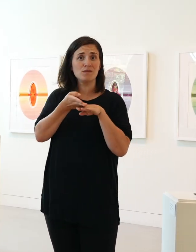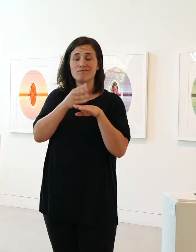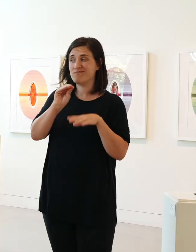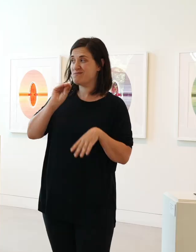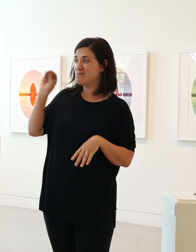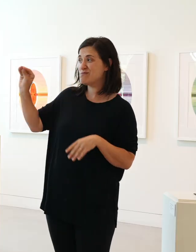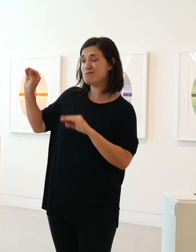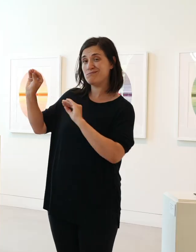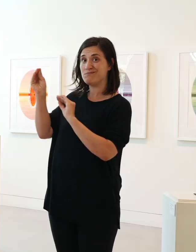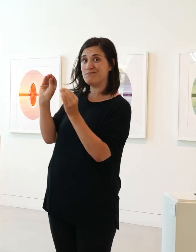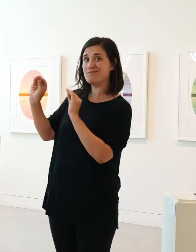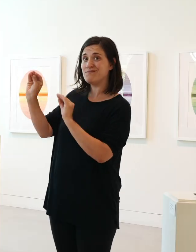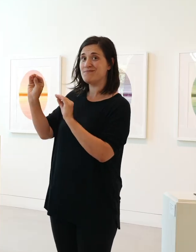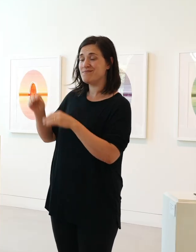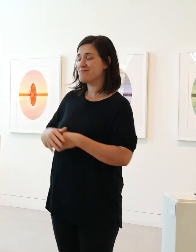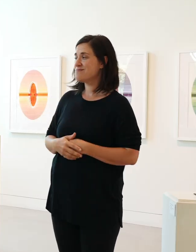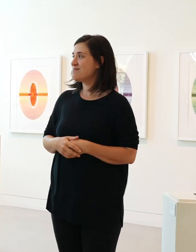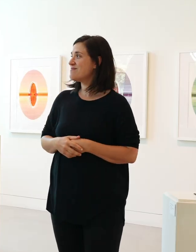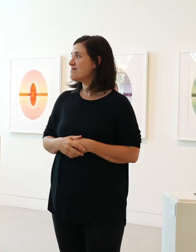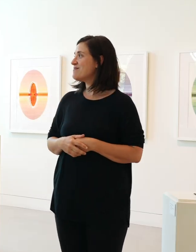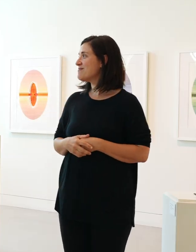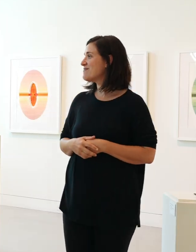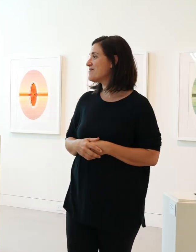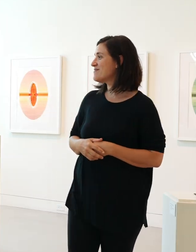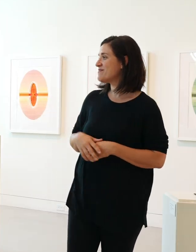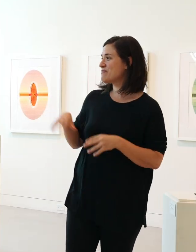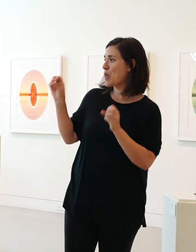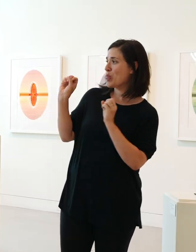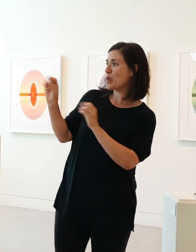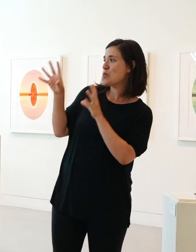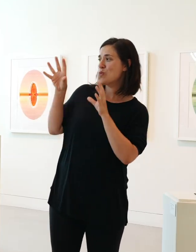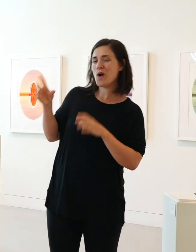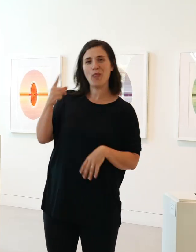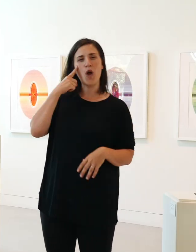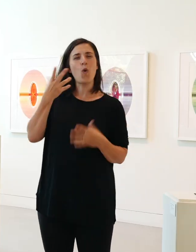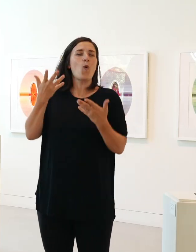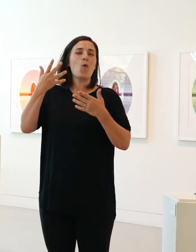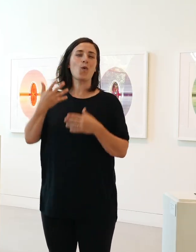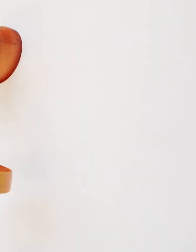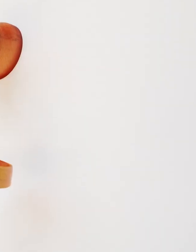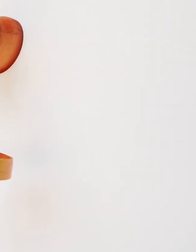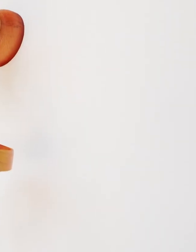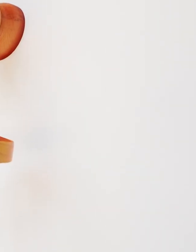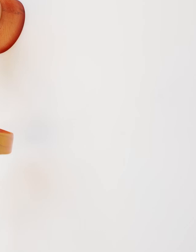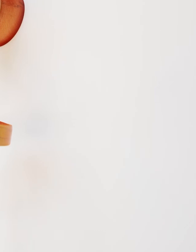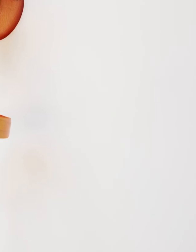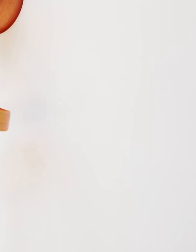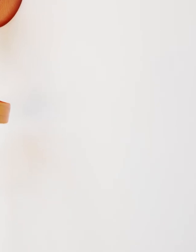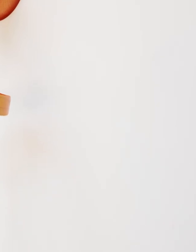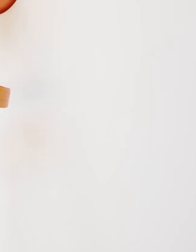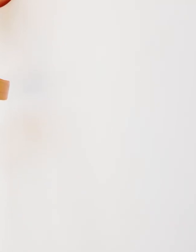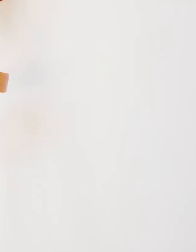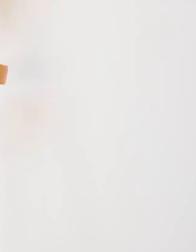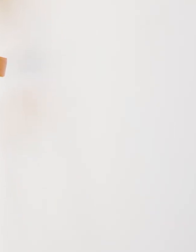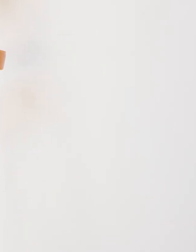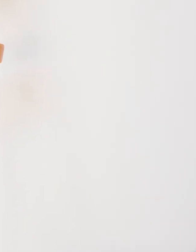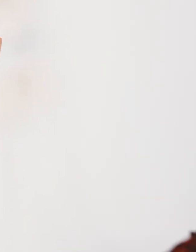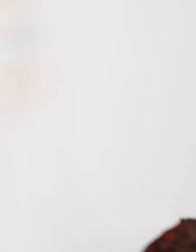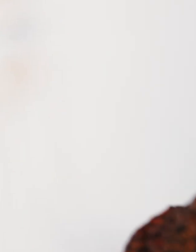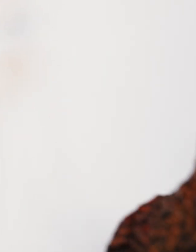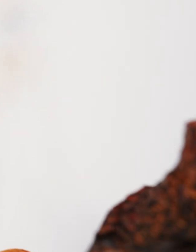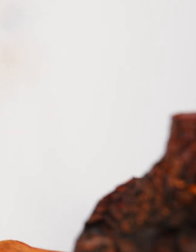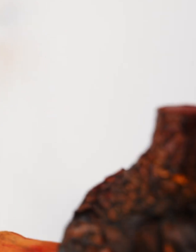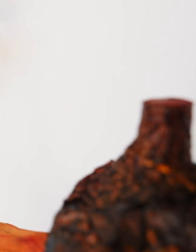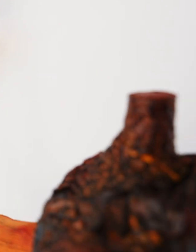that on it. So, and went, oh, that's better, you know. So, one of my favorite